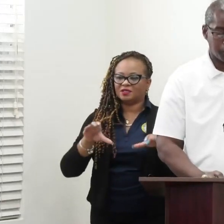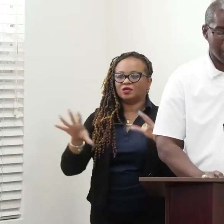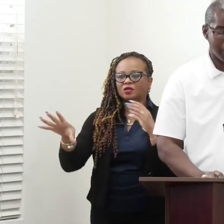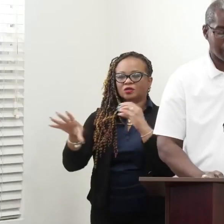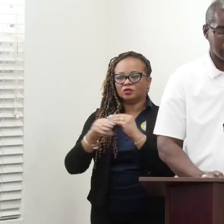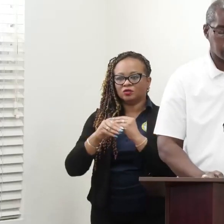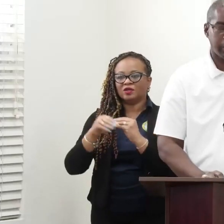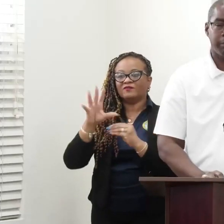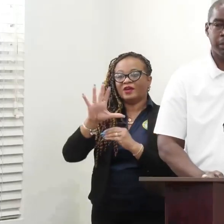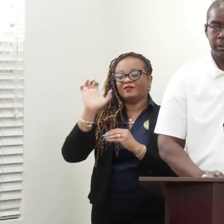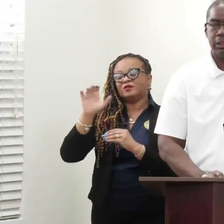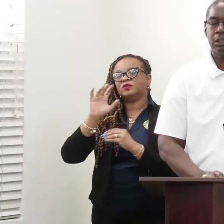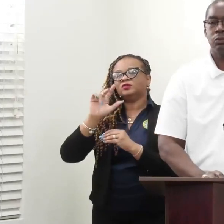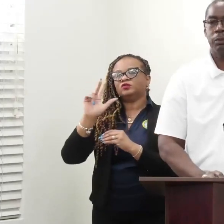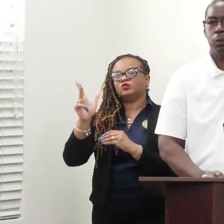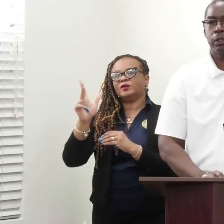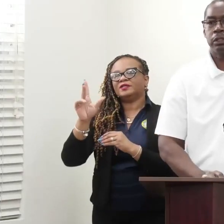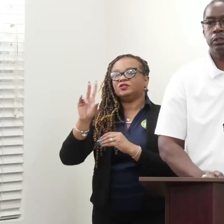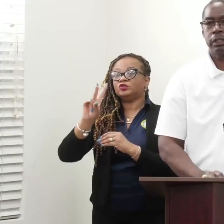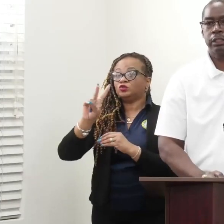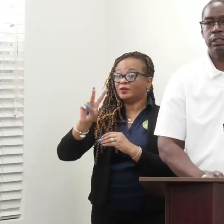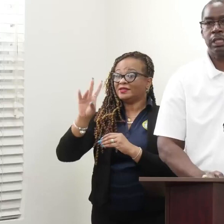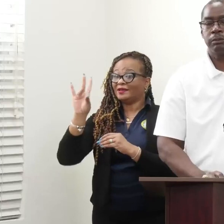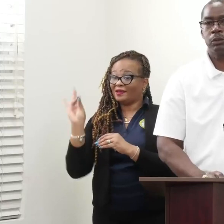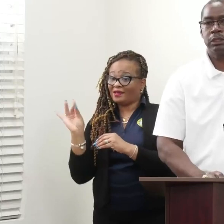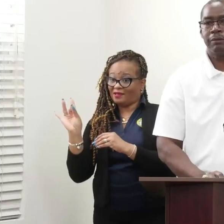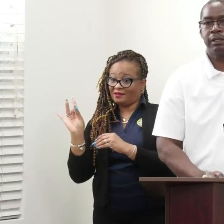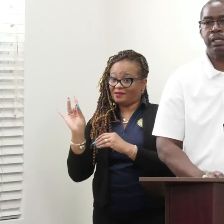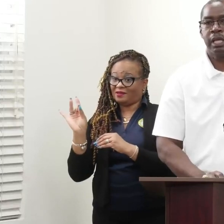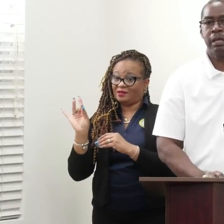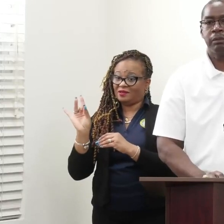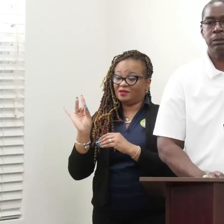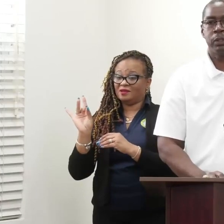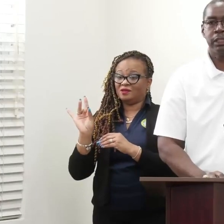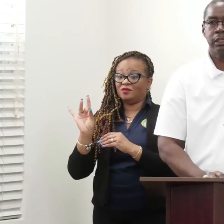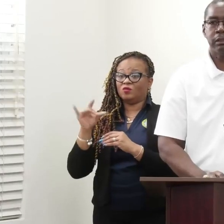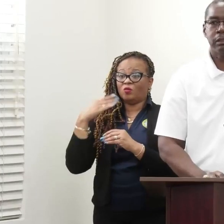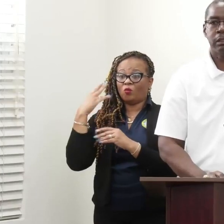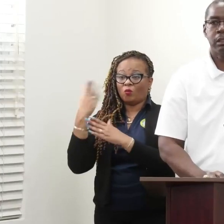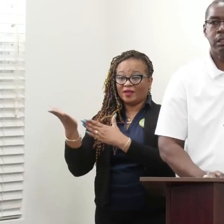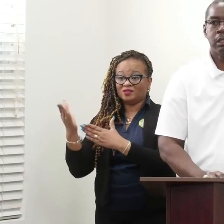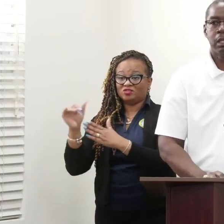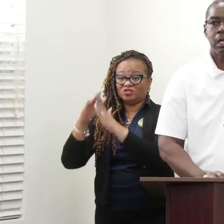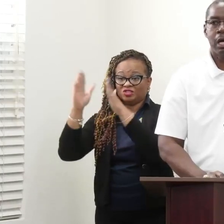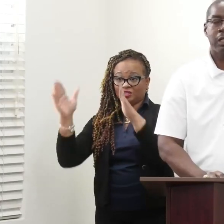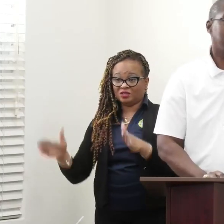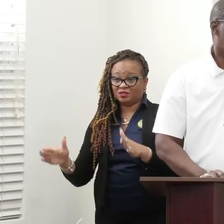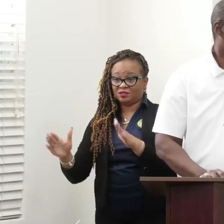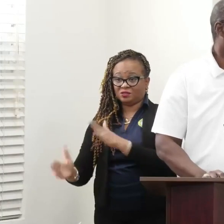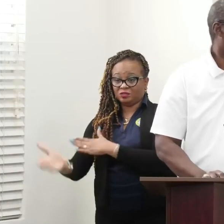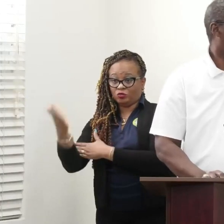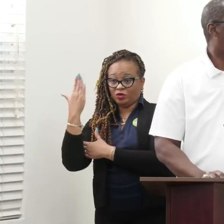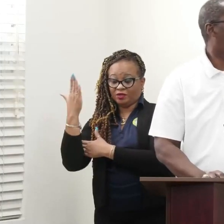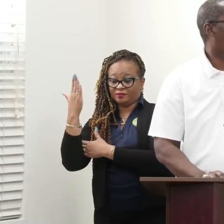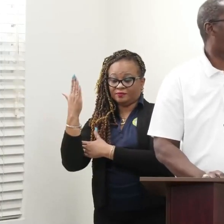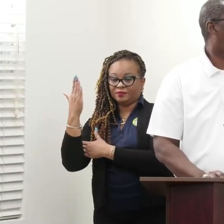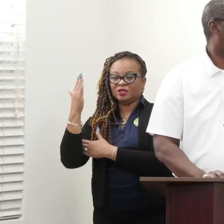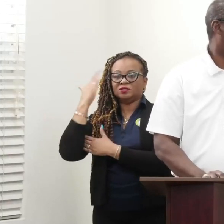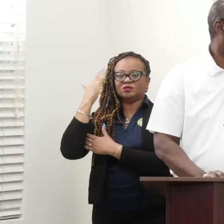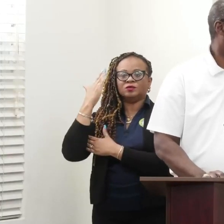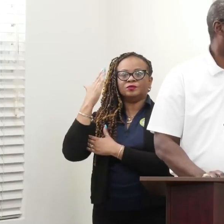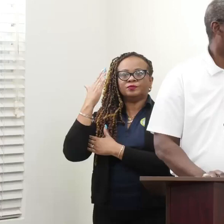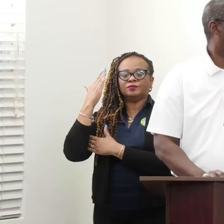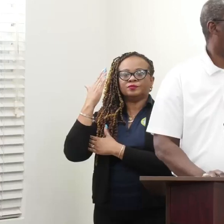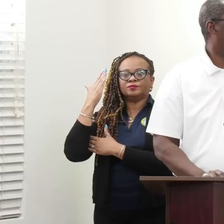some 528 persons reported into shelters up to 7 a.m. this morning. As you're aware, from